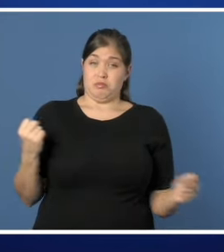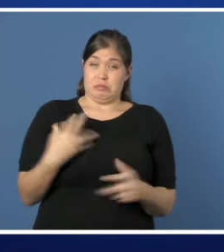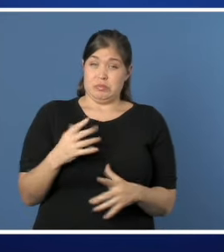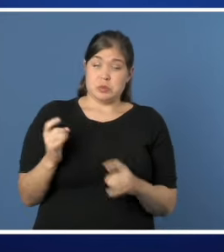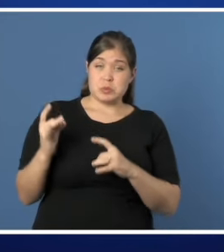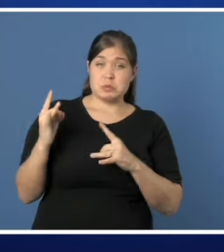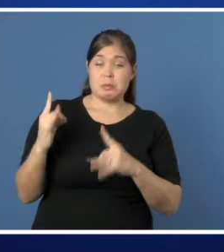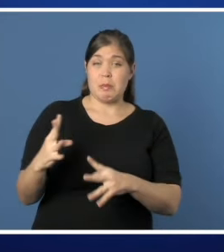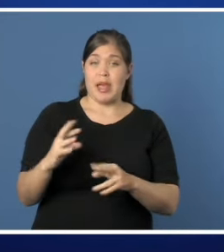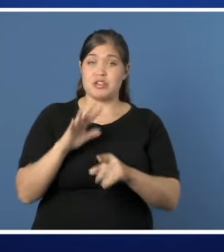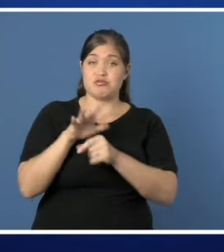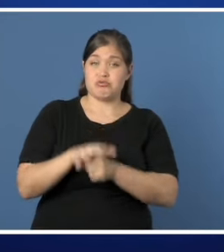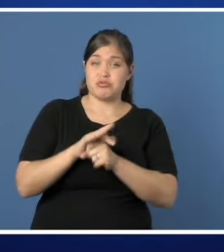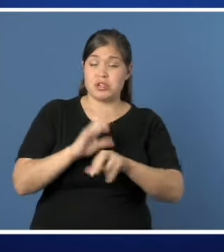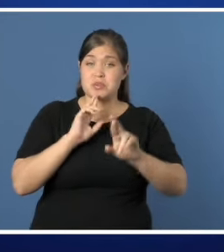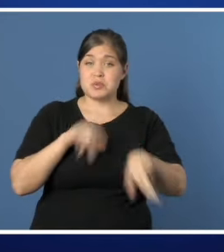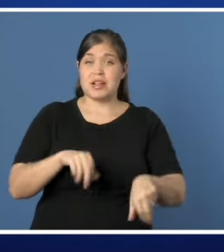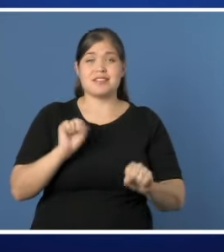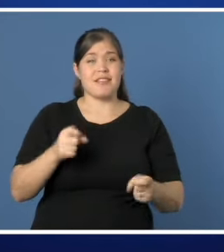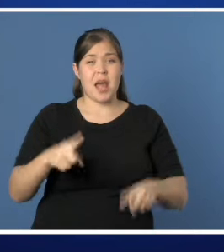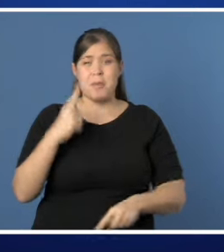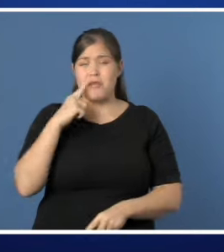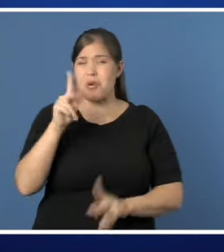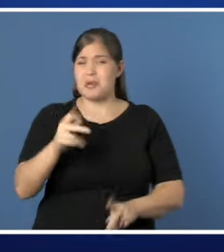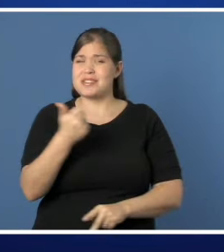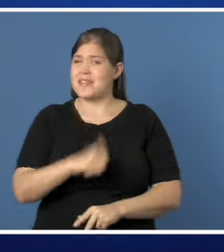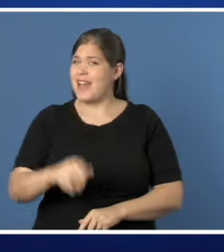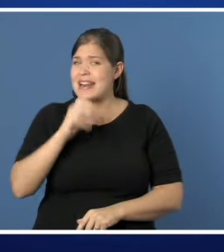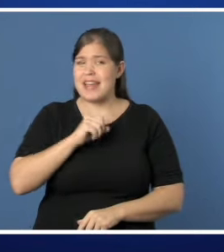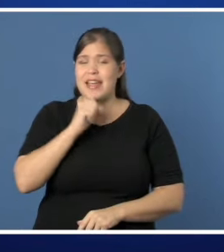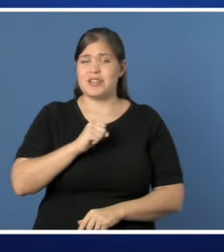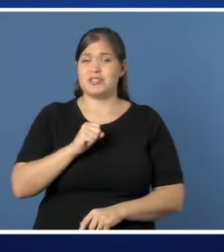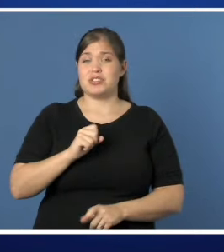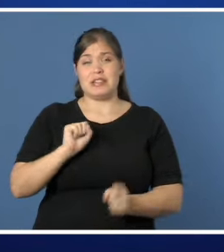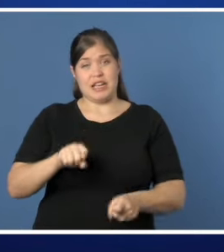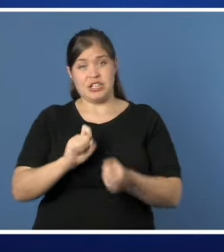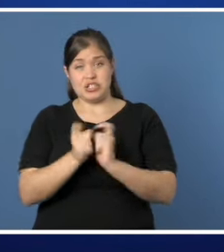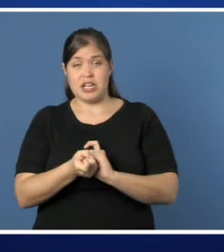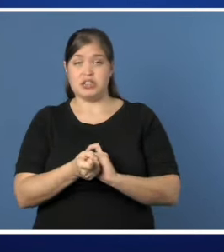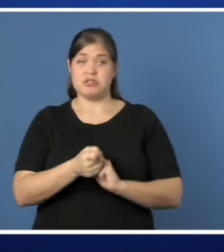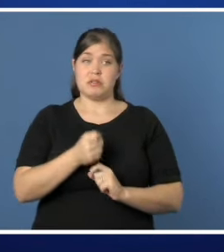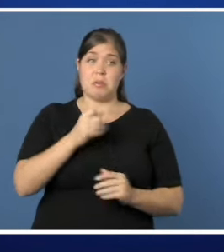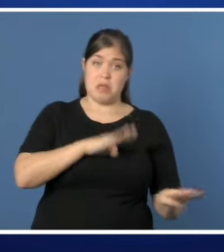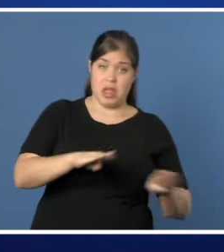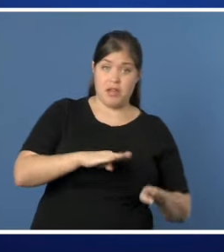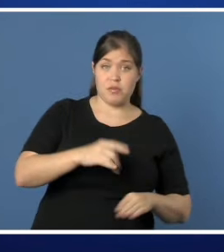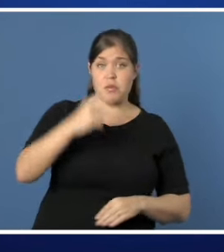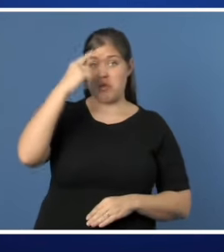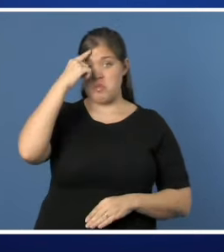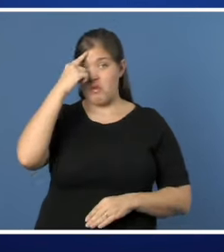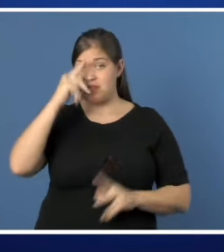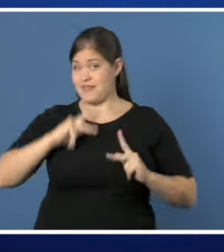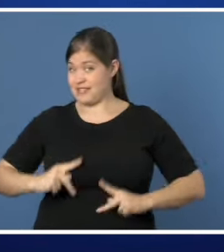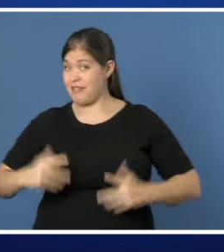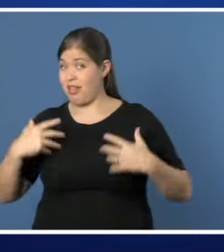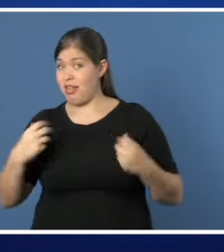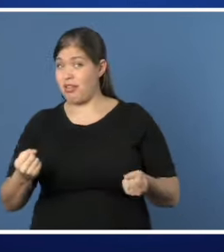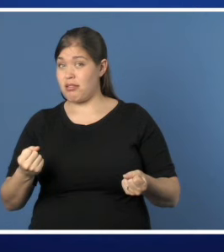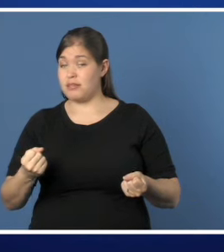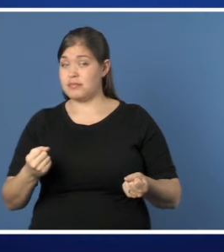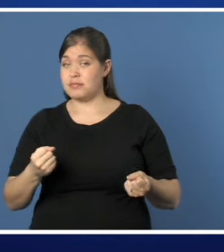Traumatic stress reactions can happen to people of any age and can change a person's behavior, thoughts,